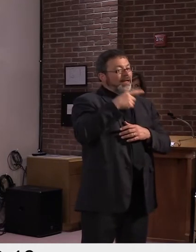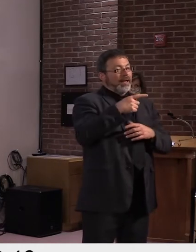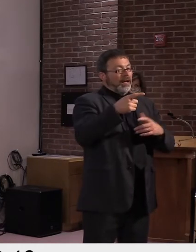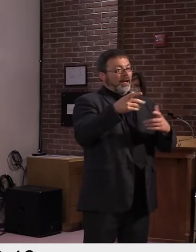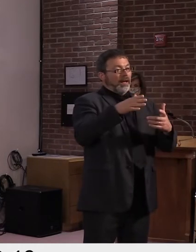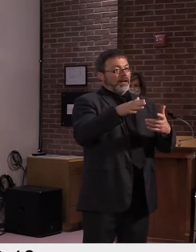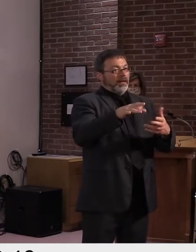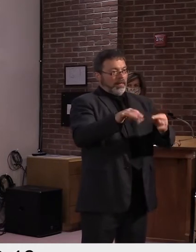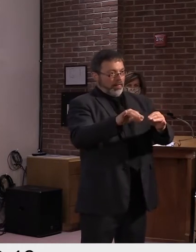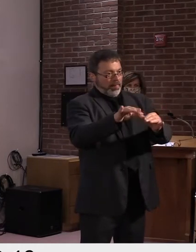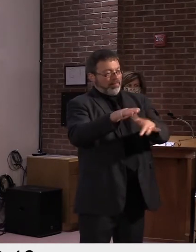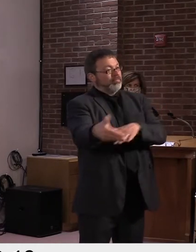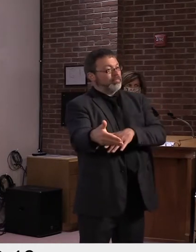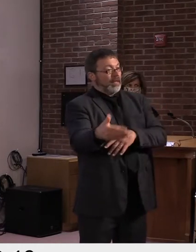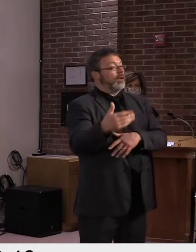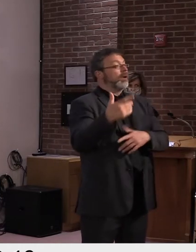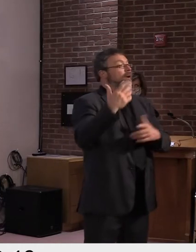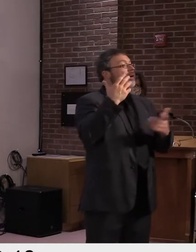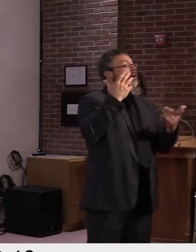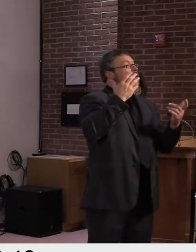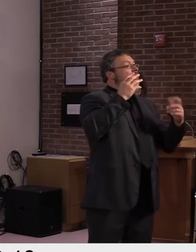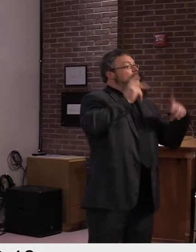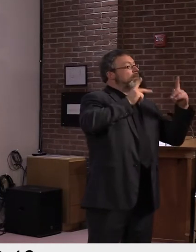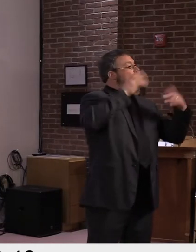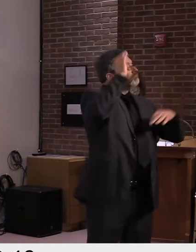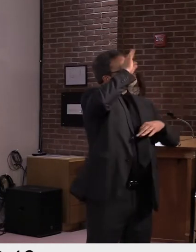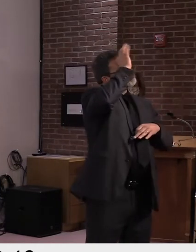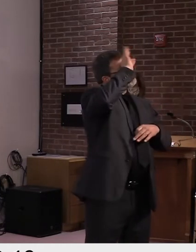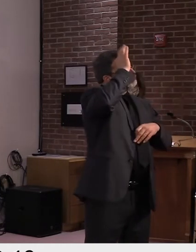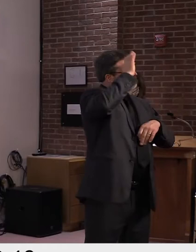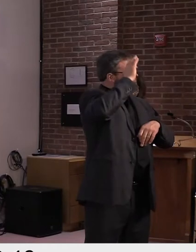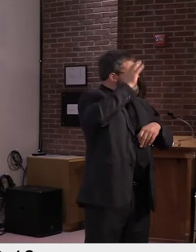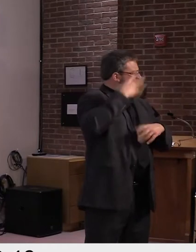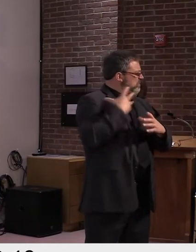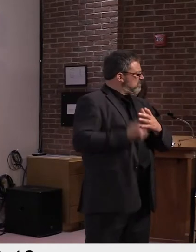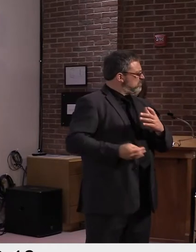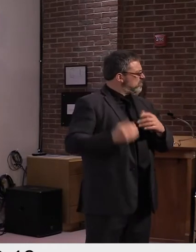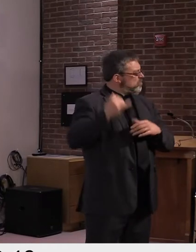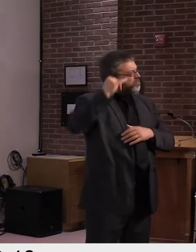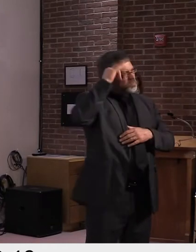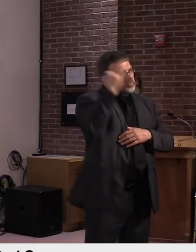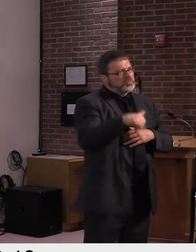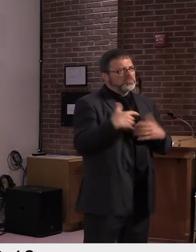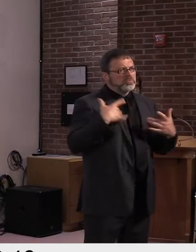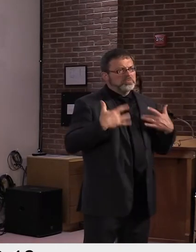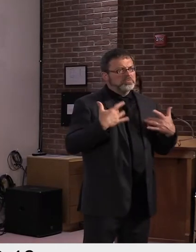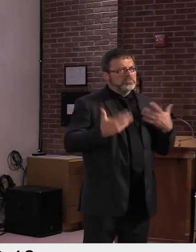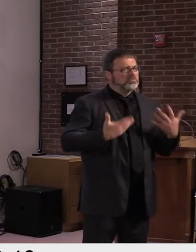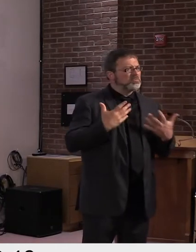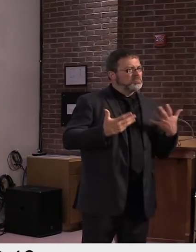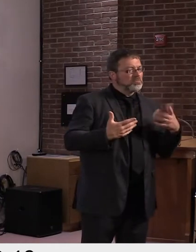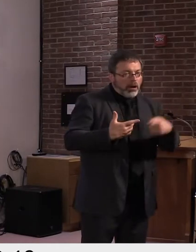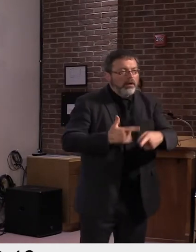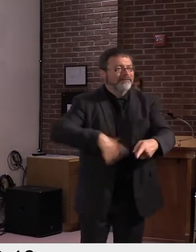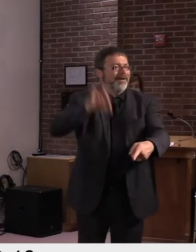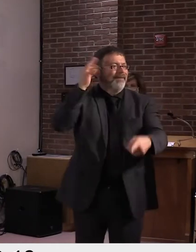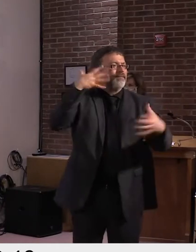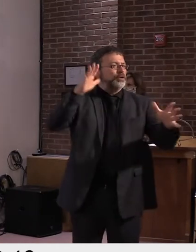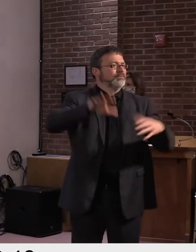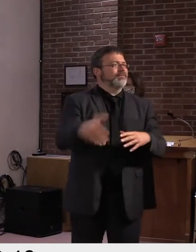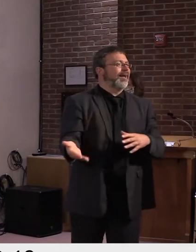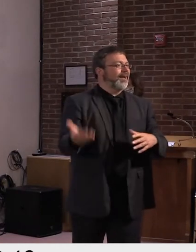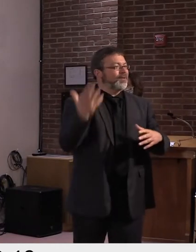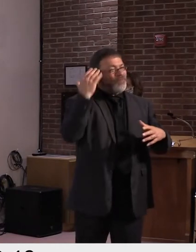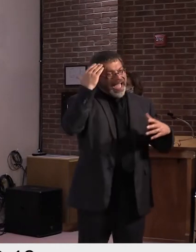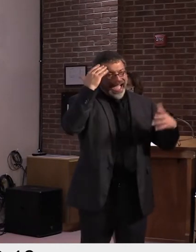The pandemic has only exacerbated that, because now they may not even have another individual with them